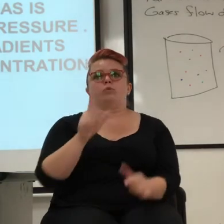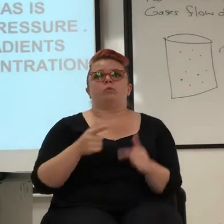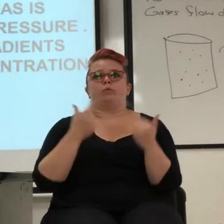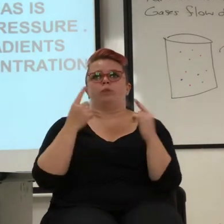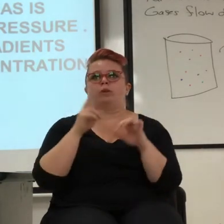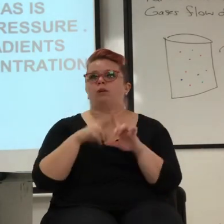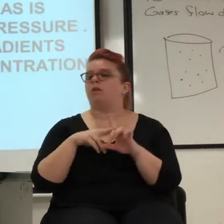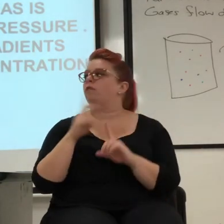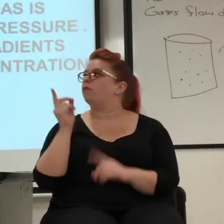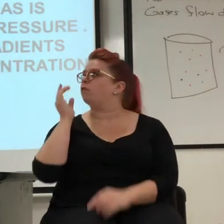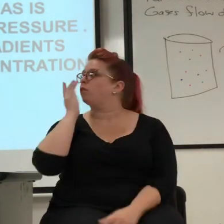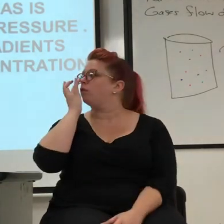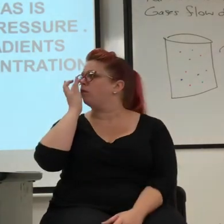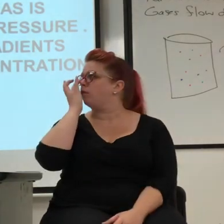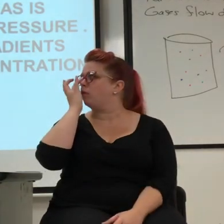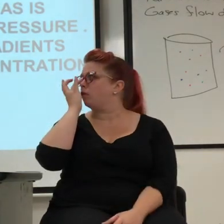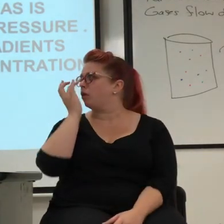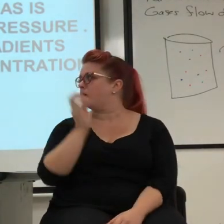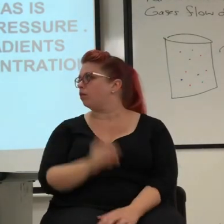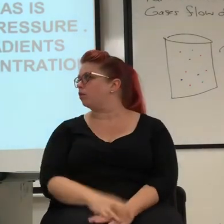rocket. What's going on?